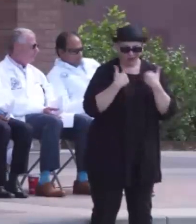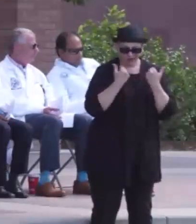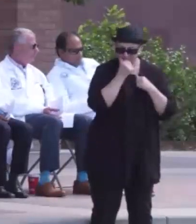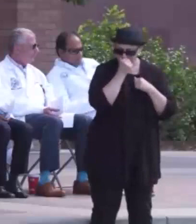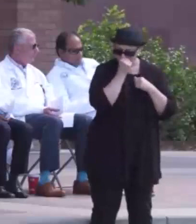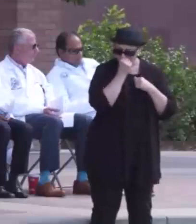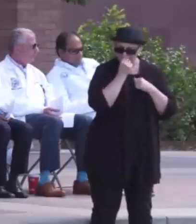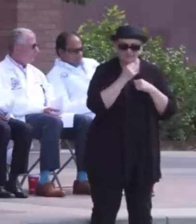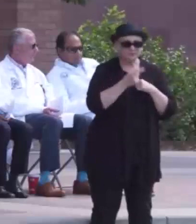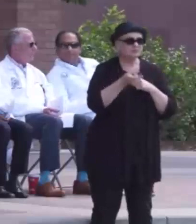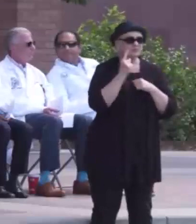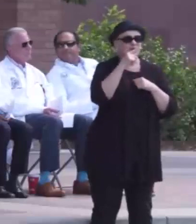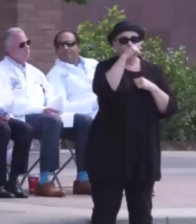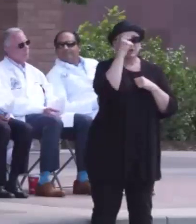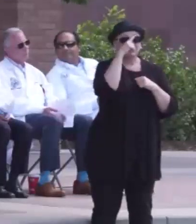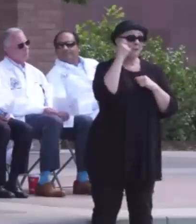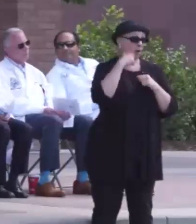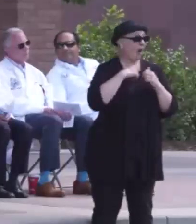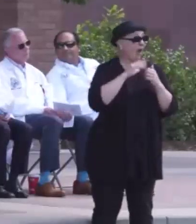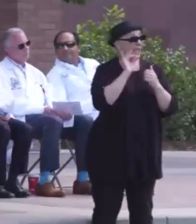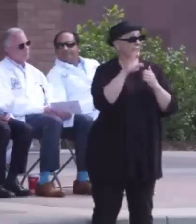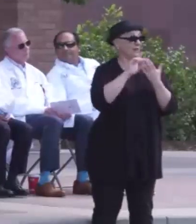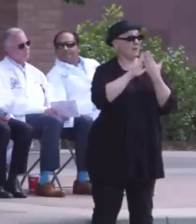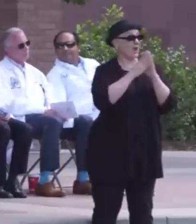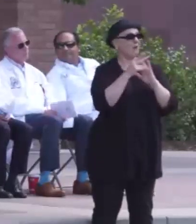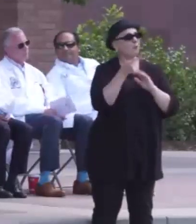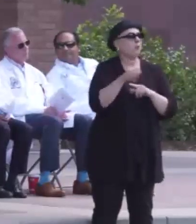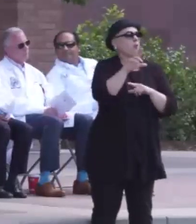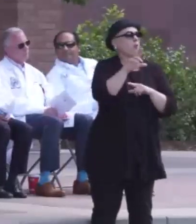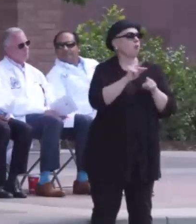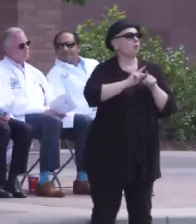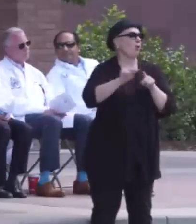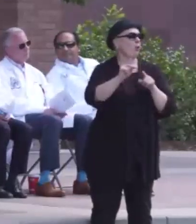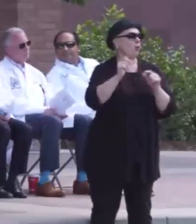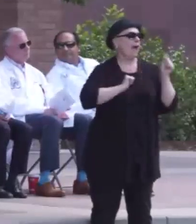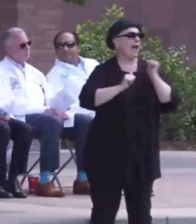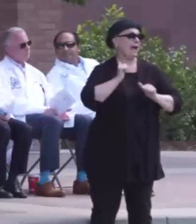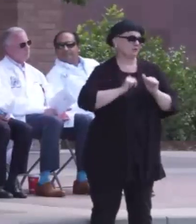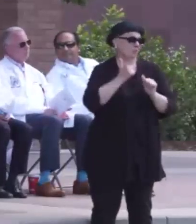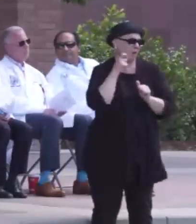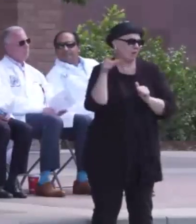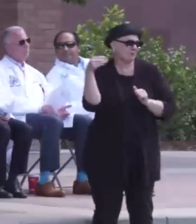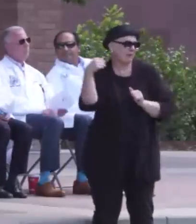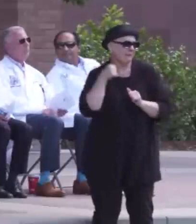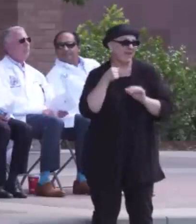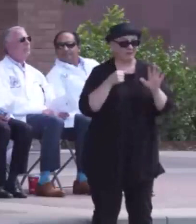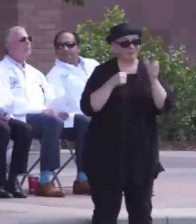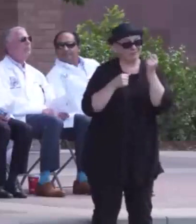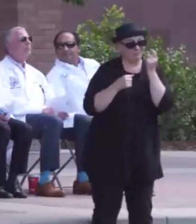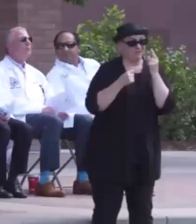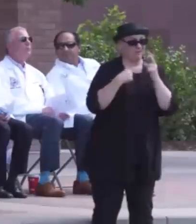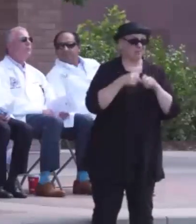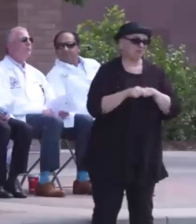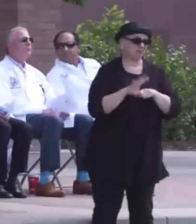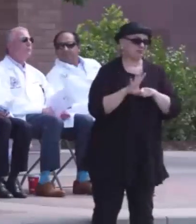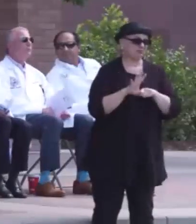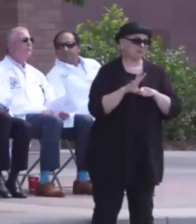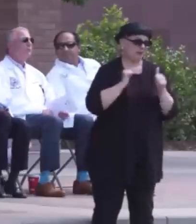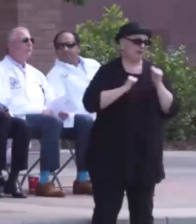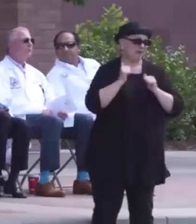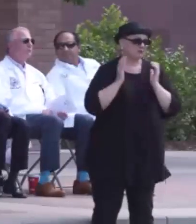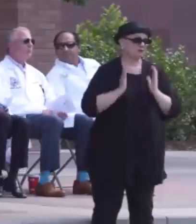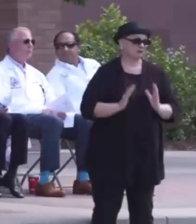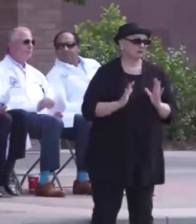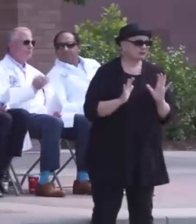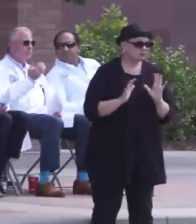I became a professional actor because I was paid for a couple roles. I was never any good at it. And in fact,